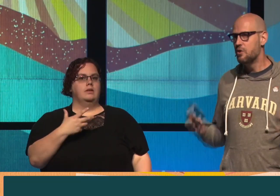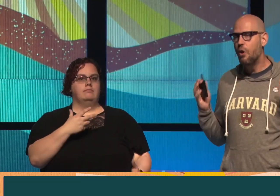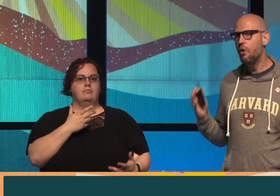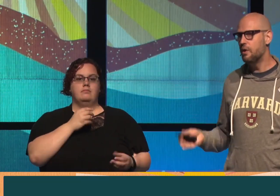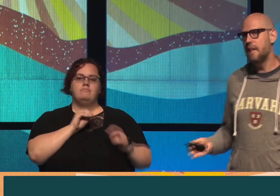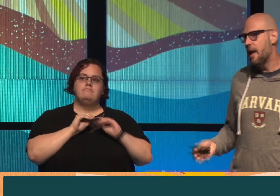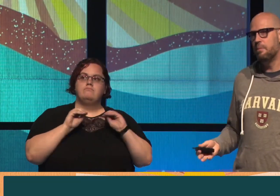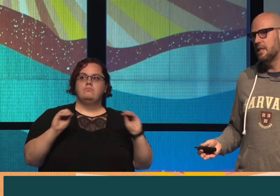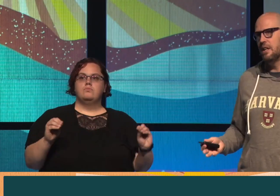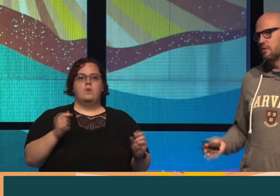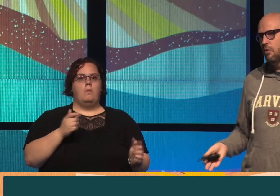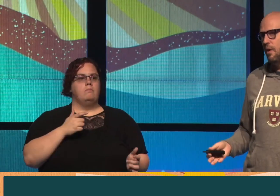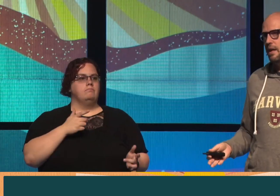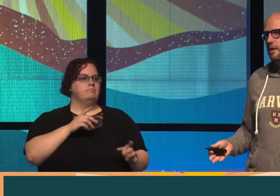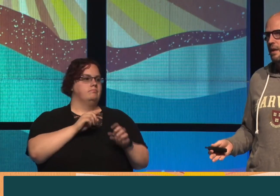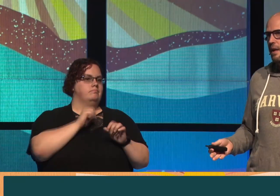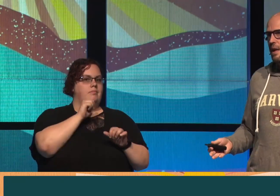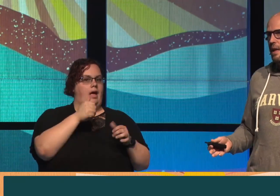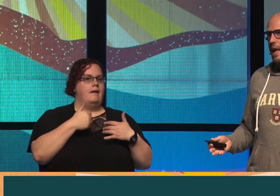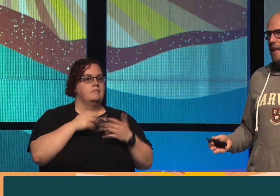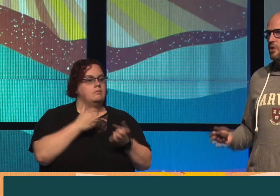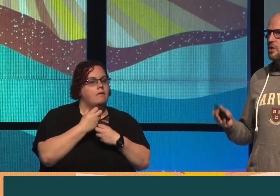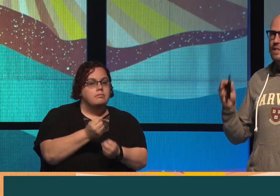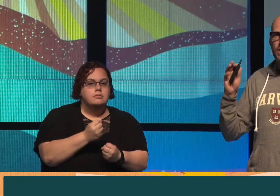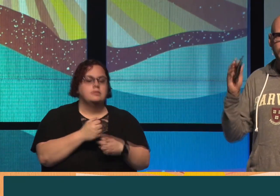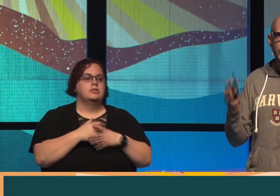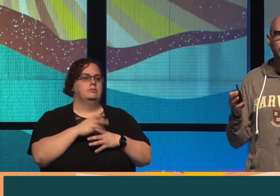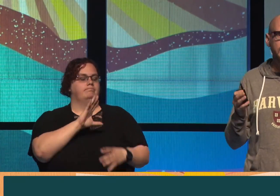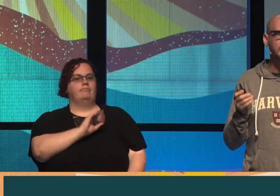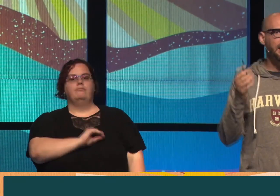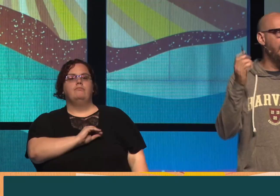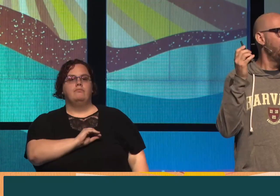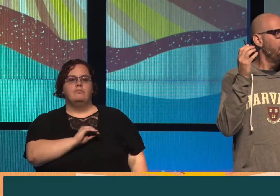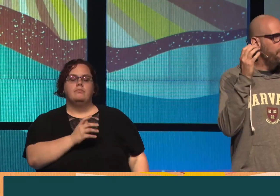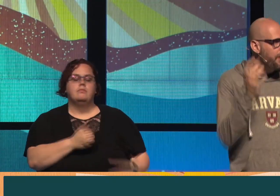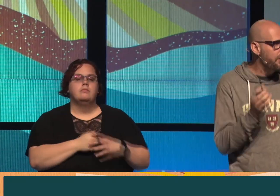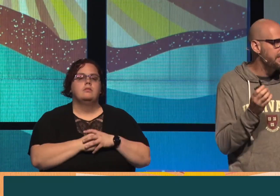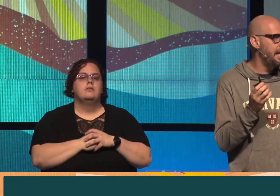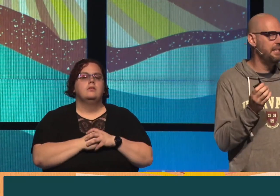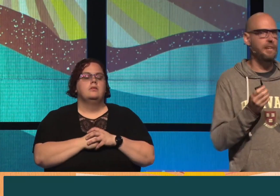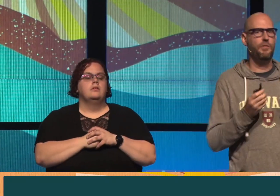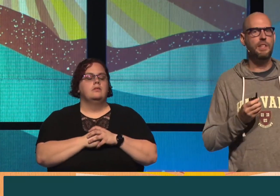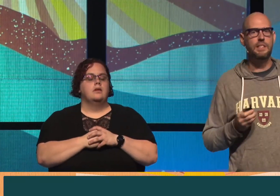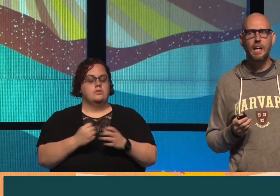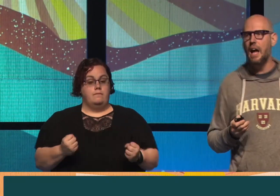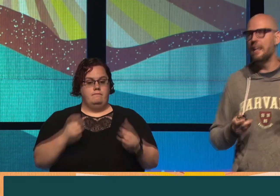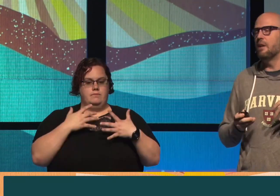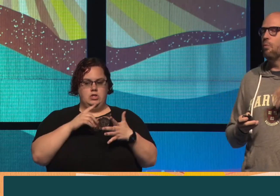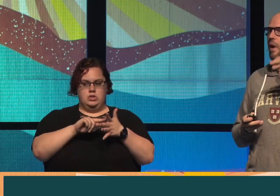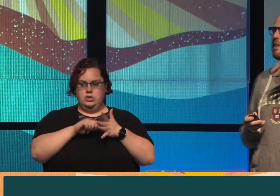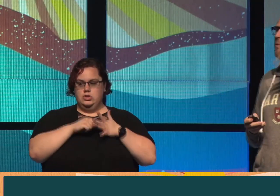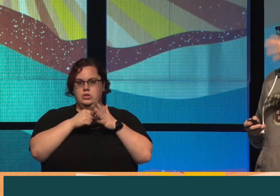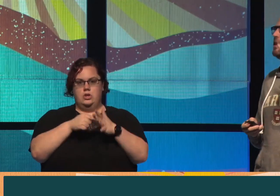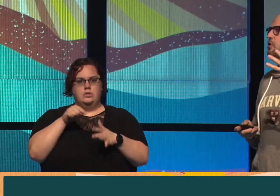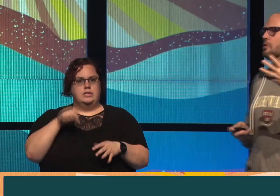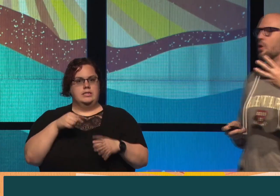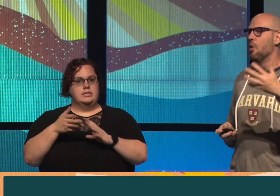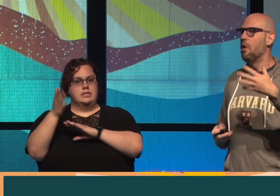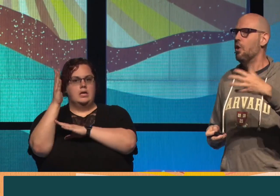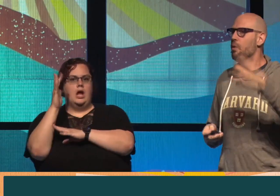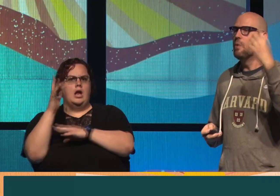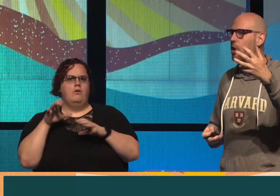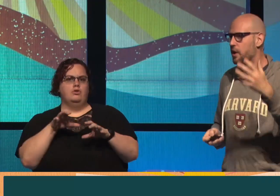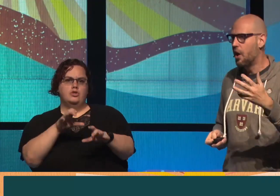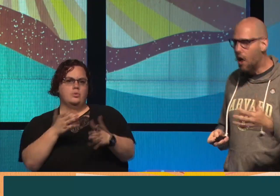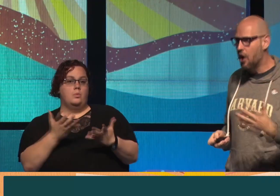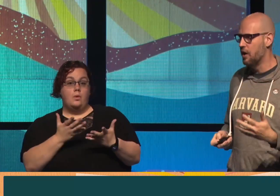confidence, totally empty and devoid. And so there's this reality that like fear sets in for this God, and then what do?